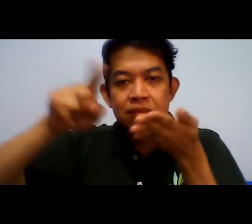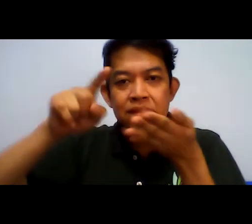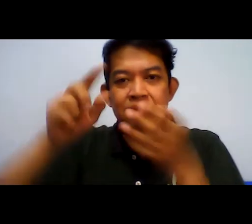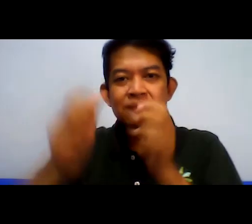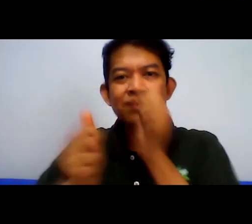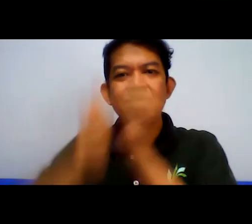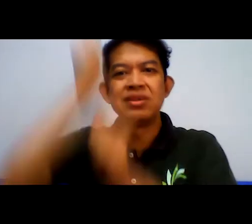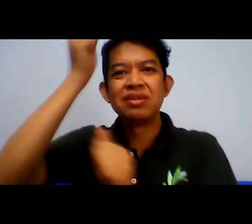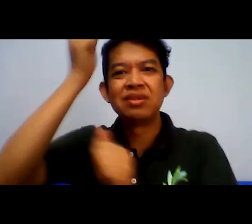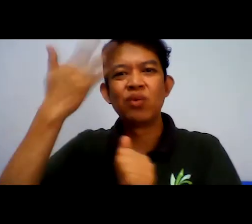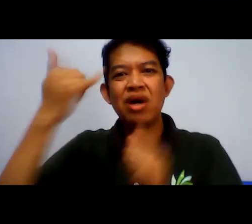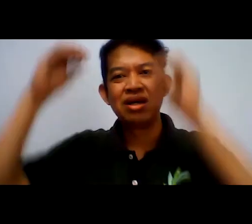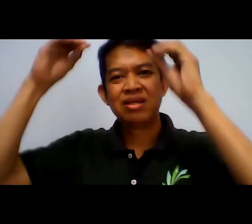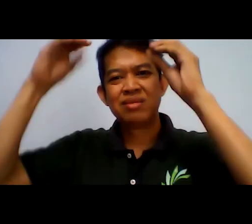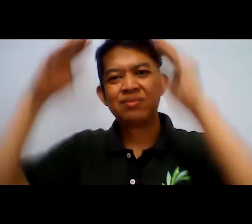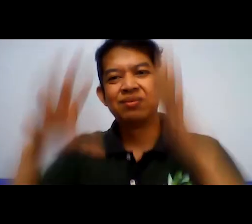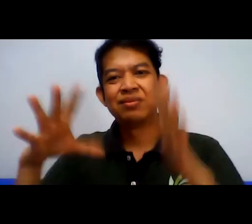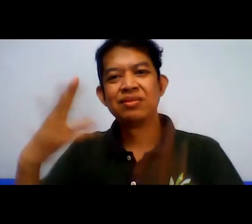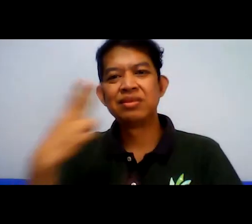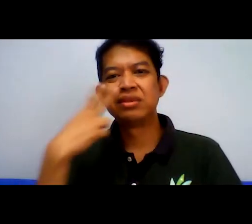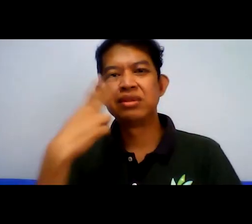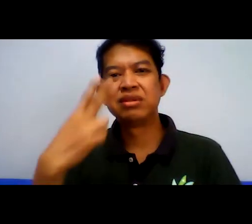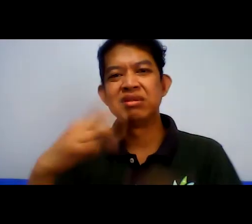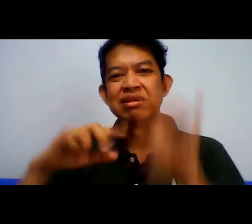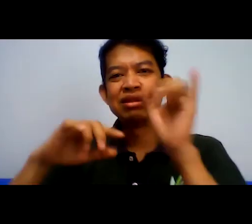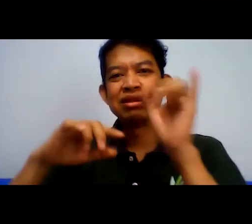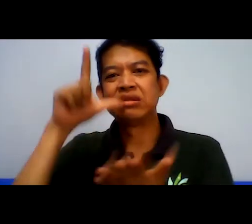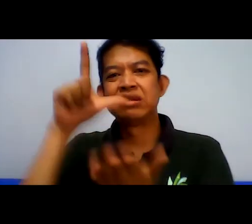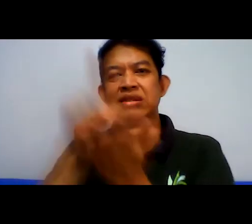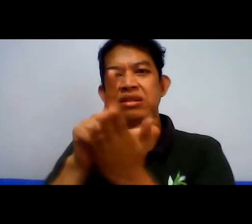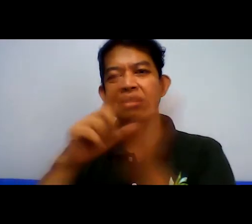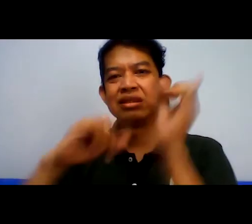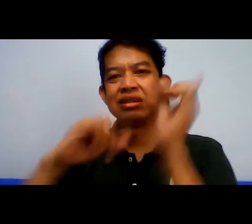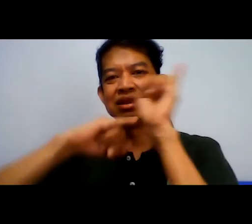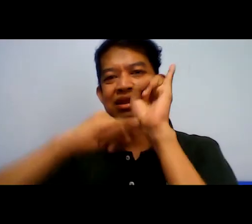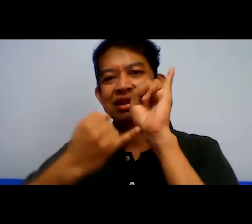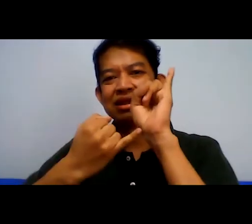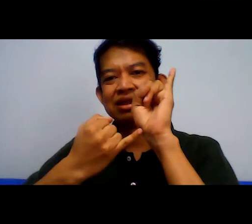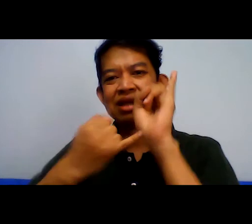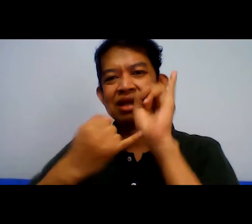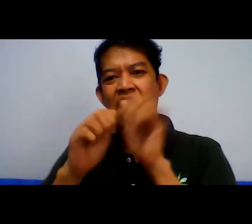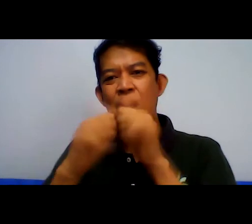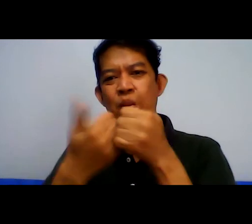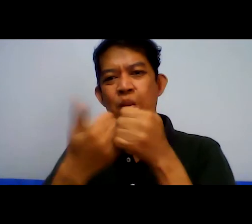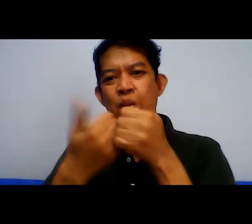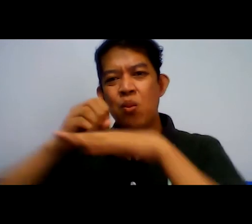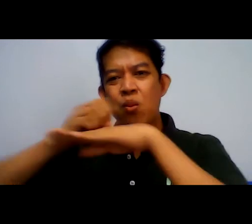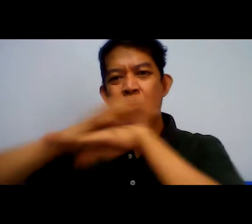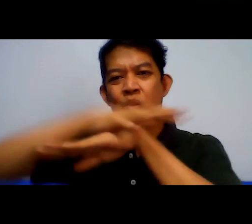But for now, when we're checking with other teachers,